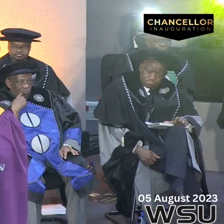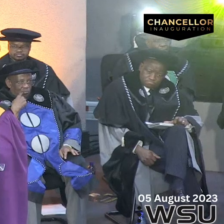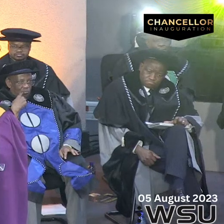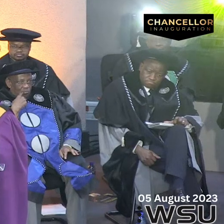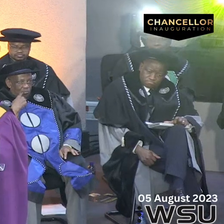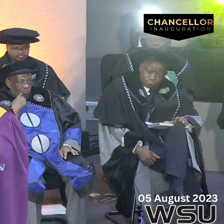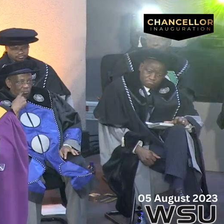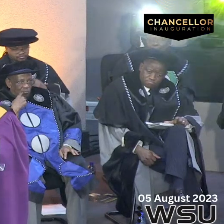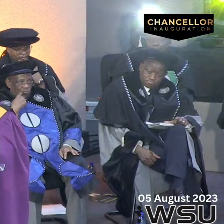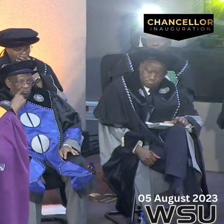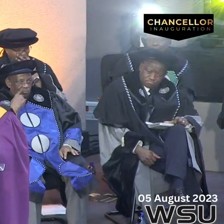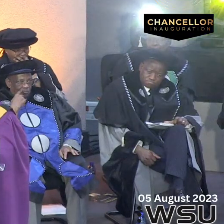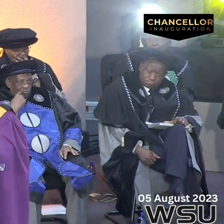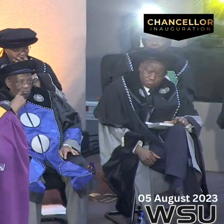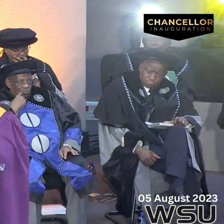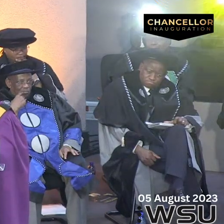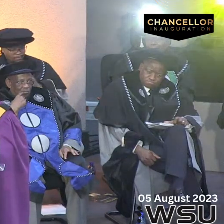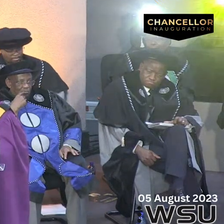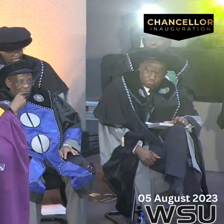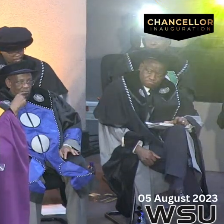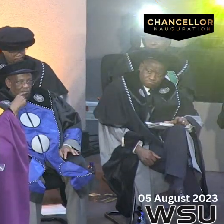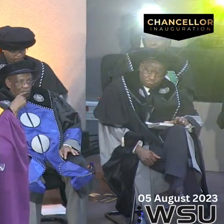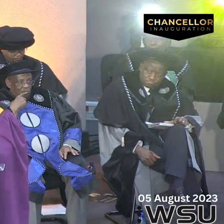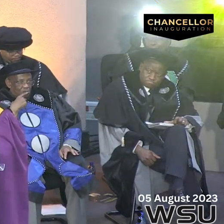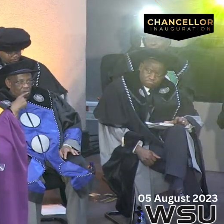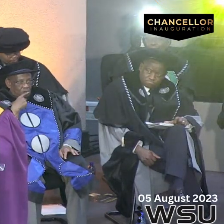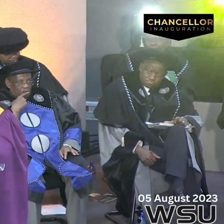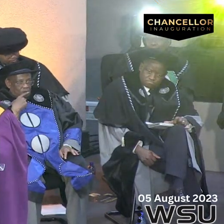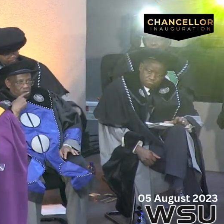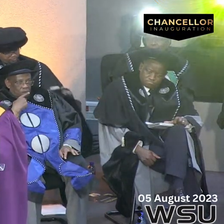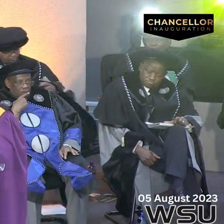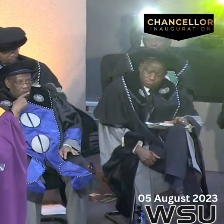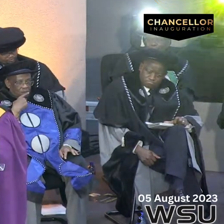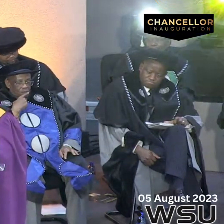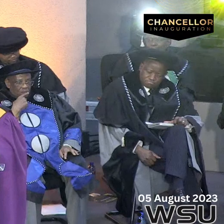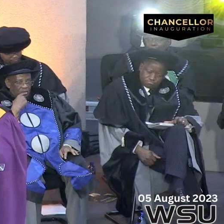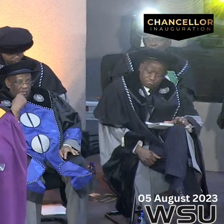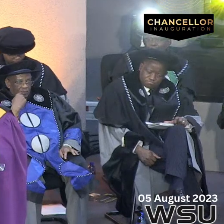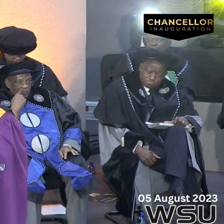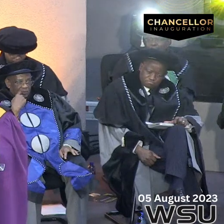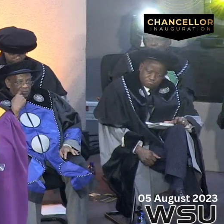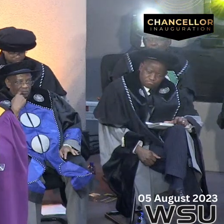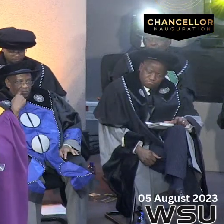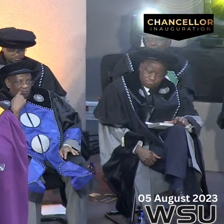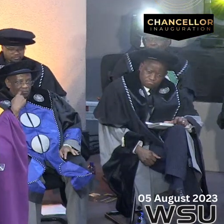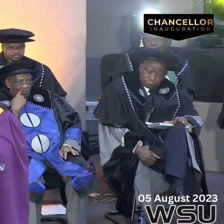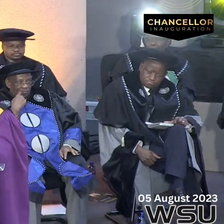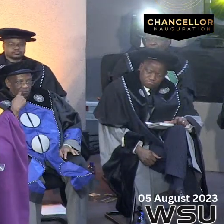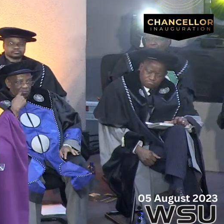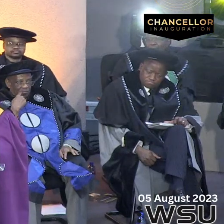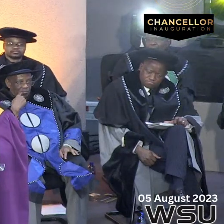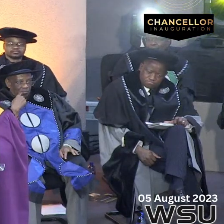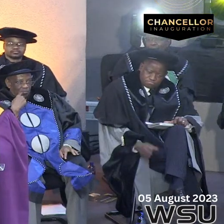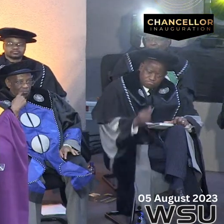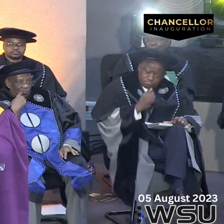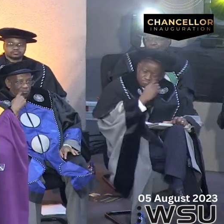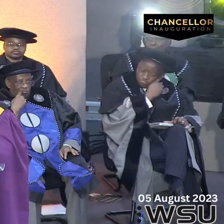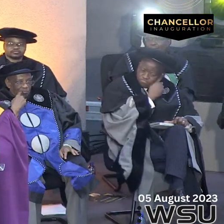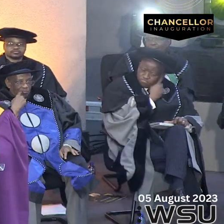in the Eastern Cape, Mr. Gadi, Executive Mayor of O.R. Tambo District